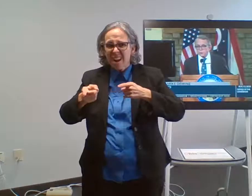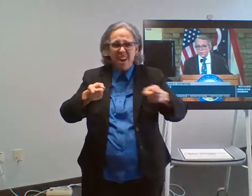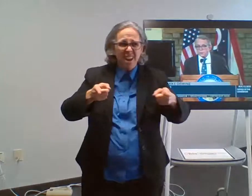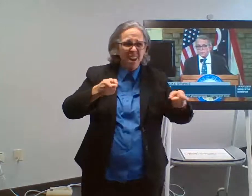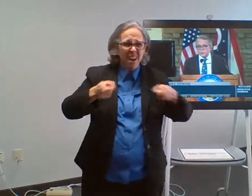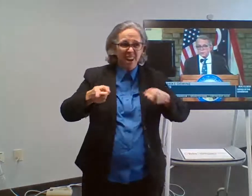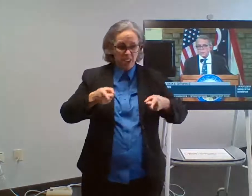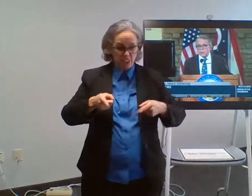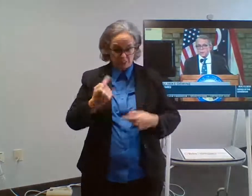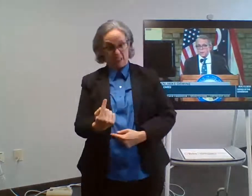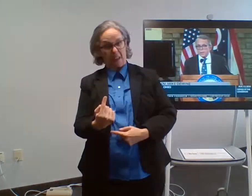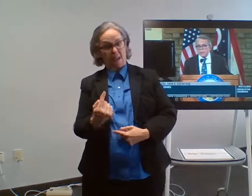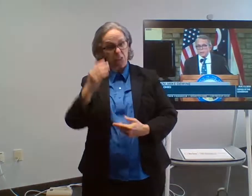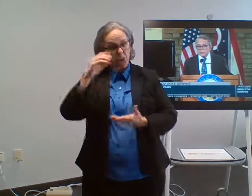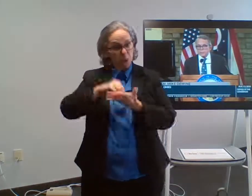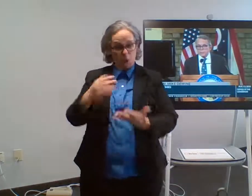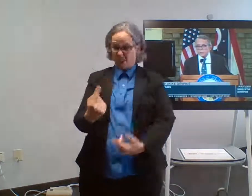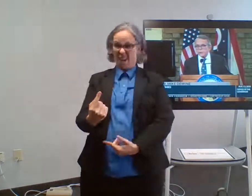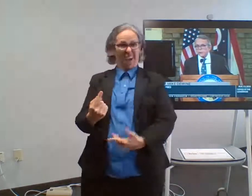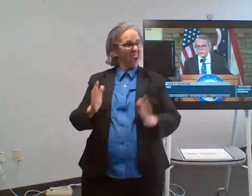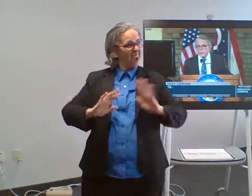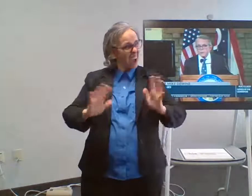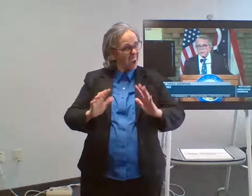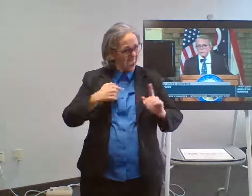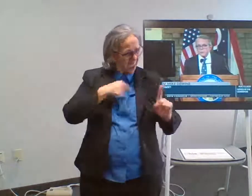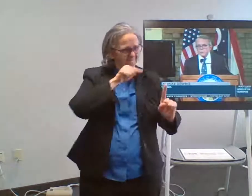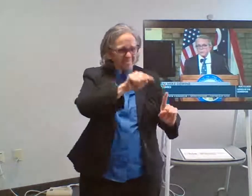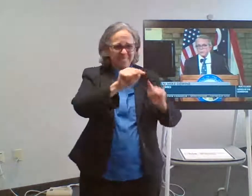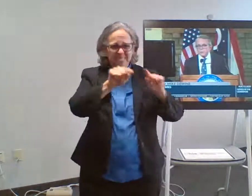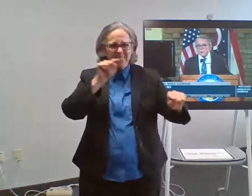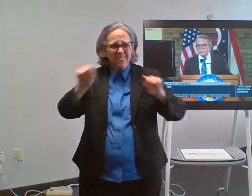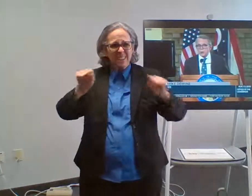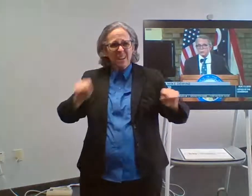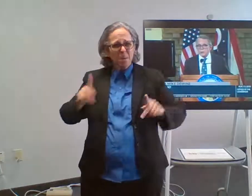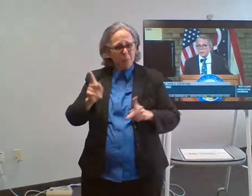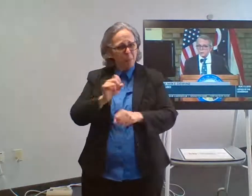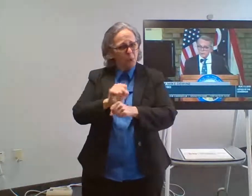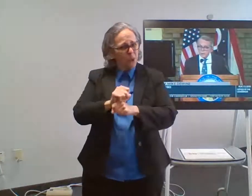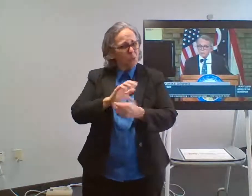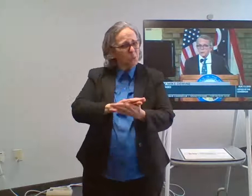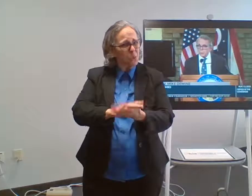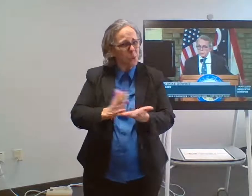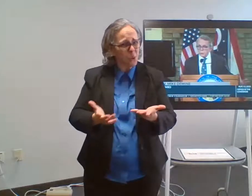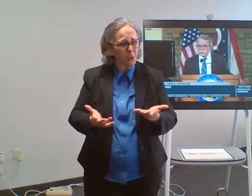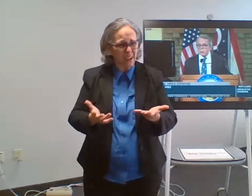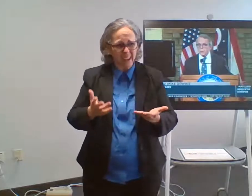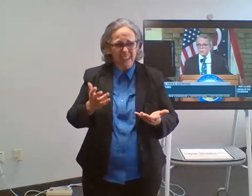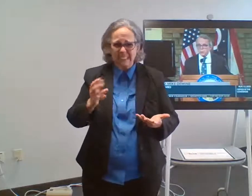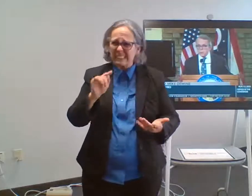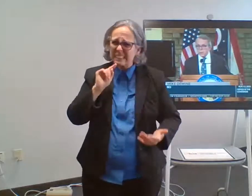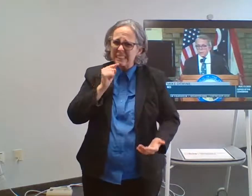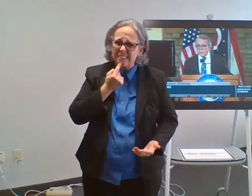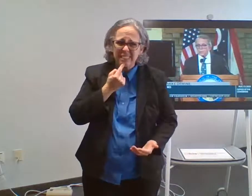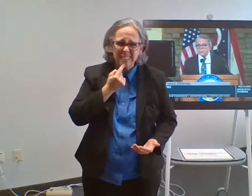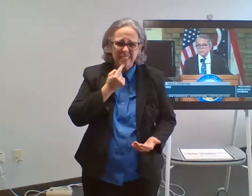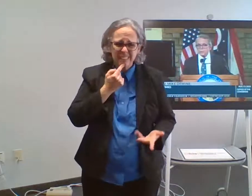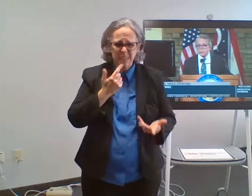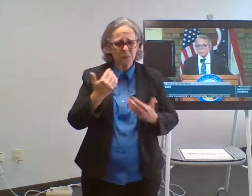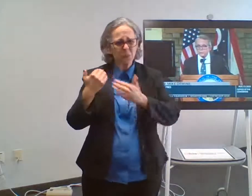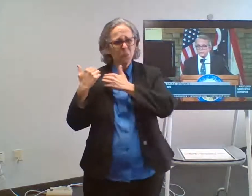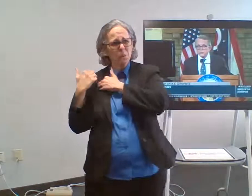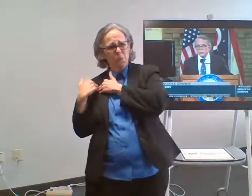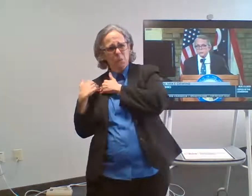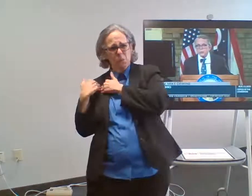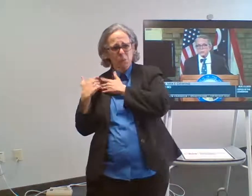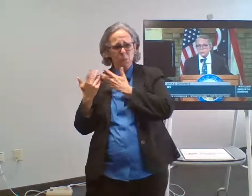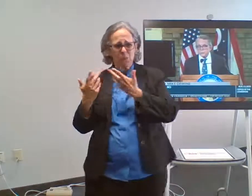The schools have a lot at stake, and I know everybody in the school knows that. I mean, every superintendent I've talked to has talked about their personnel and their concern about